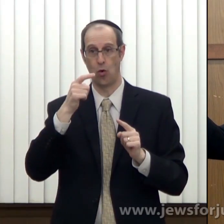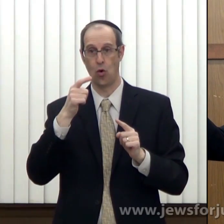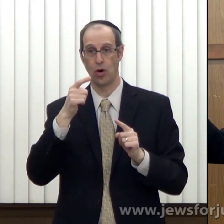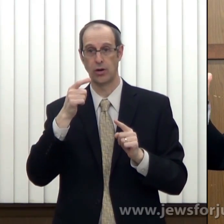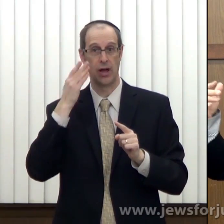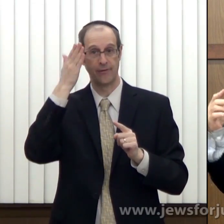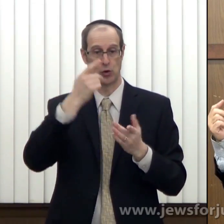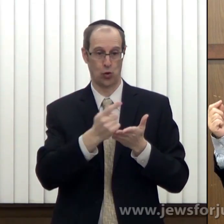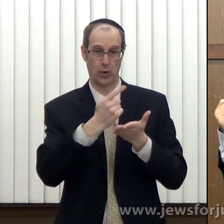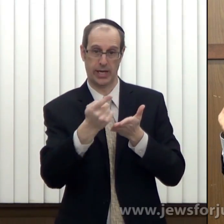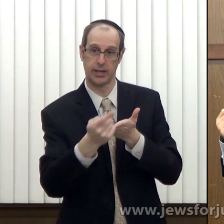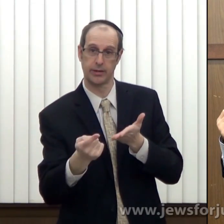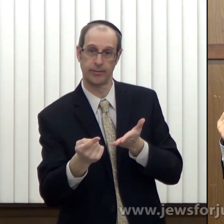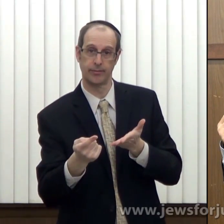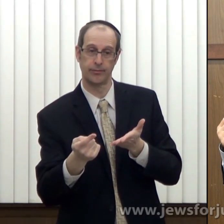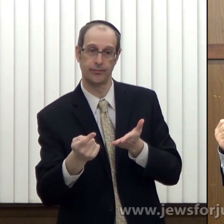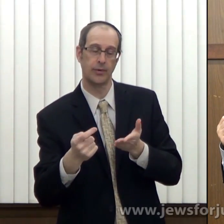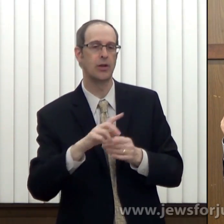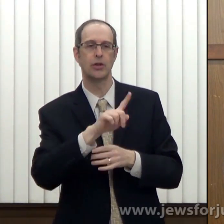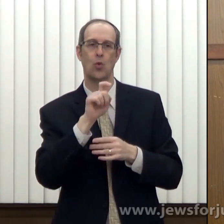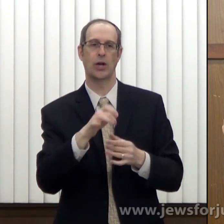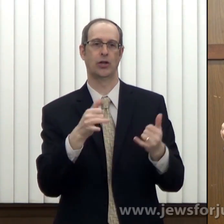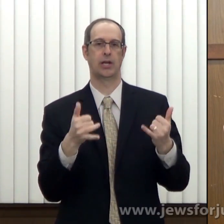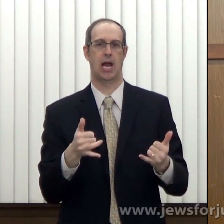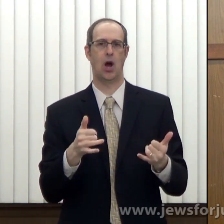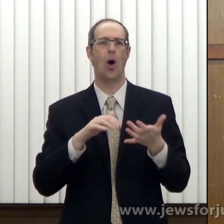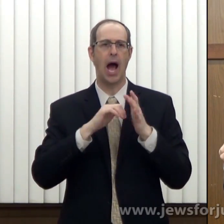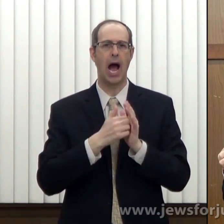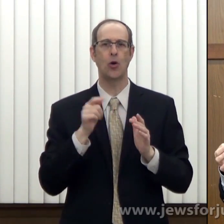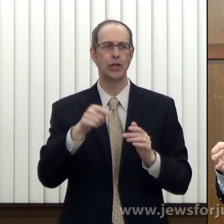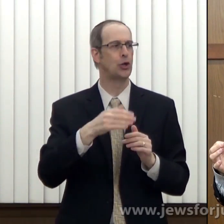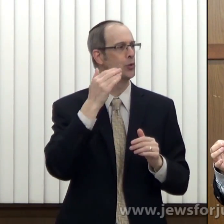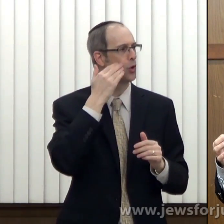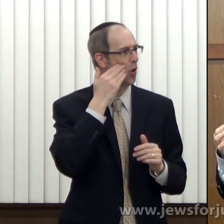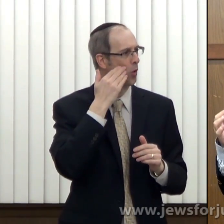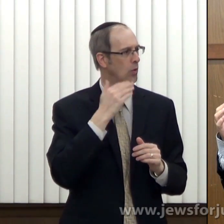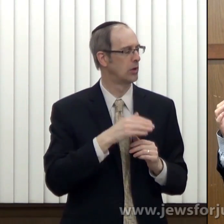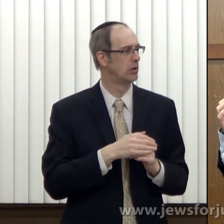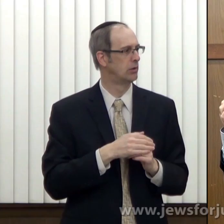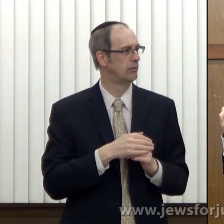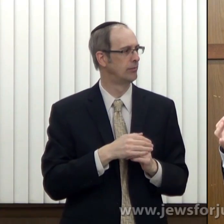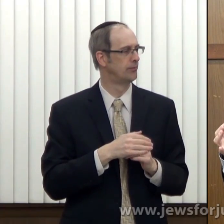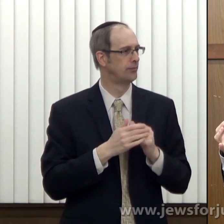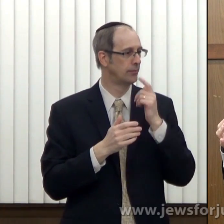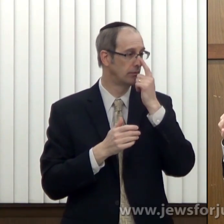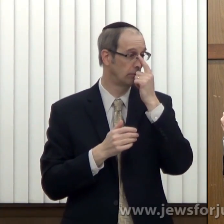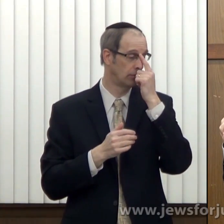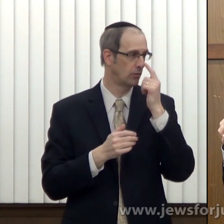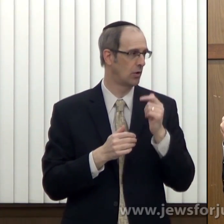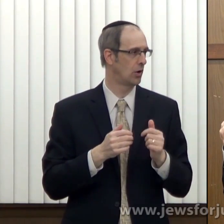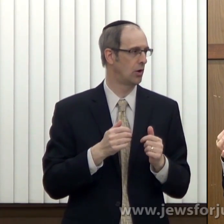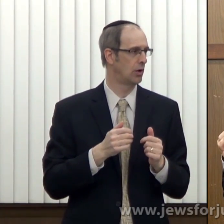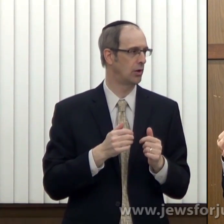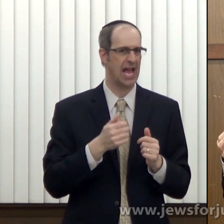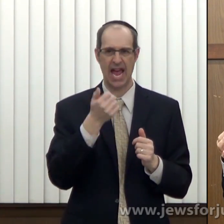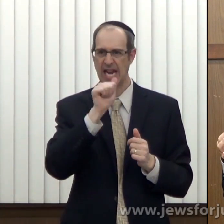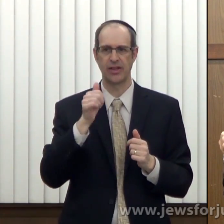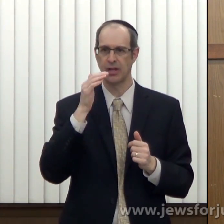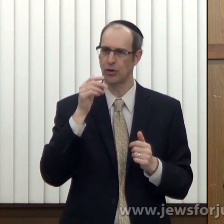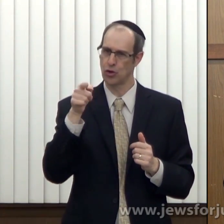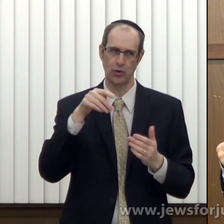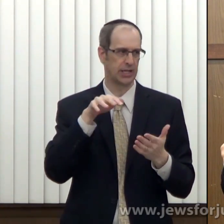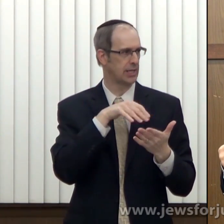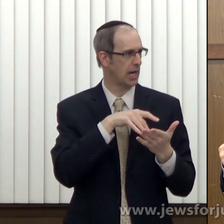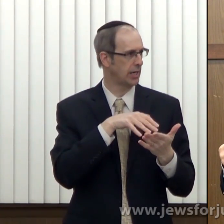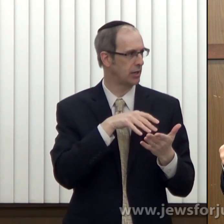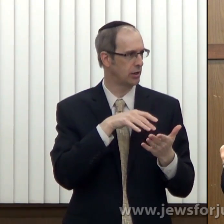weeks. Because the question is, how do you know whether anything that you're studying,